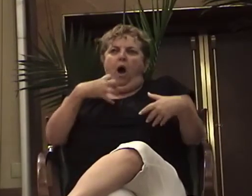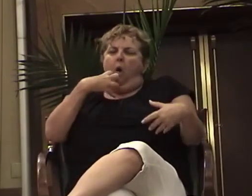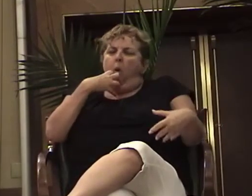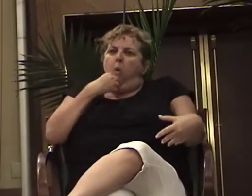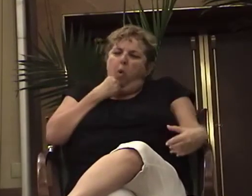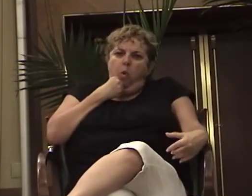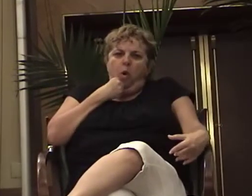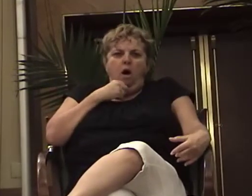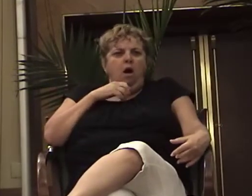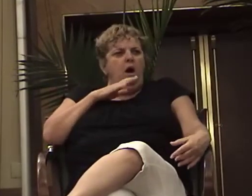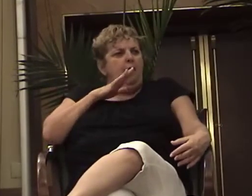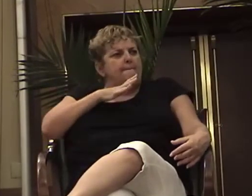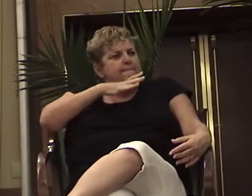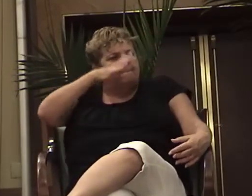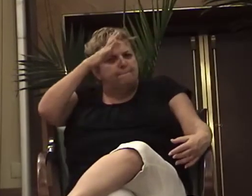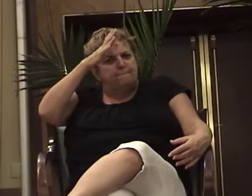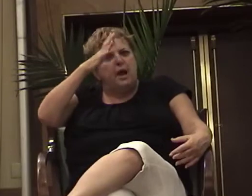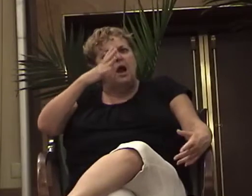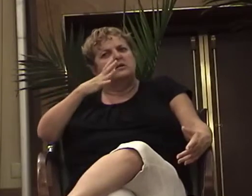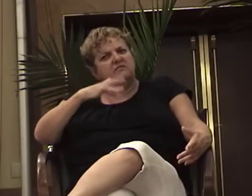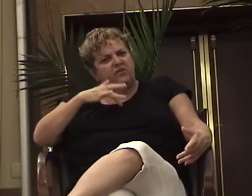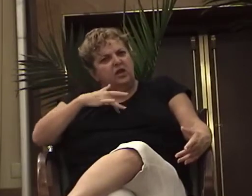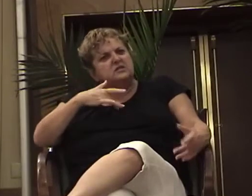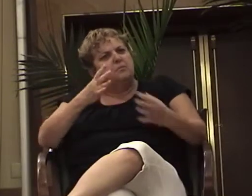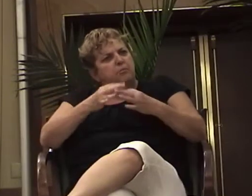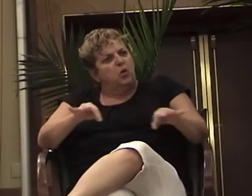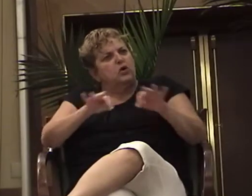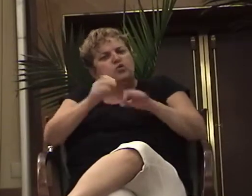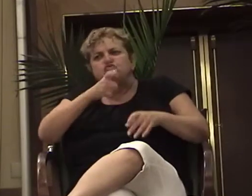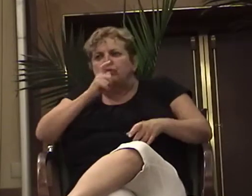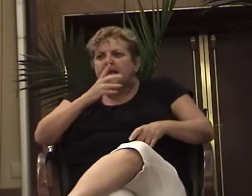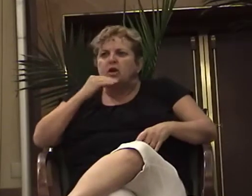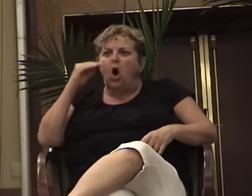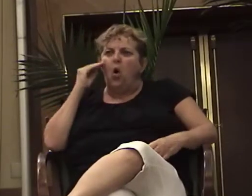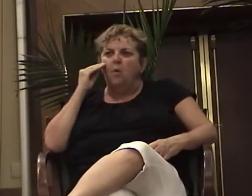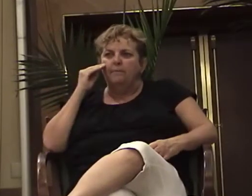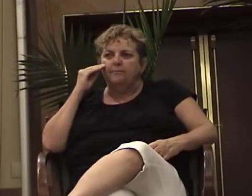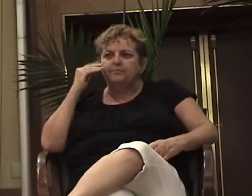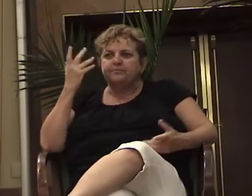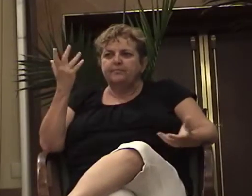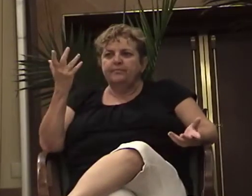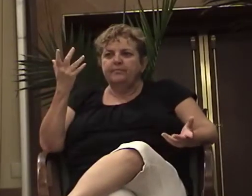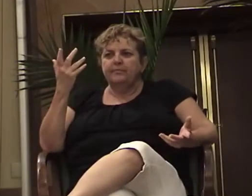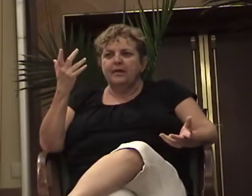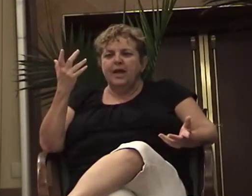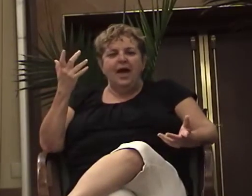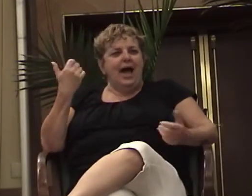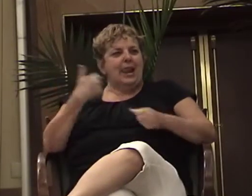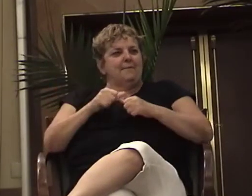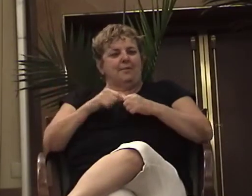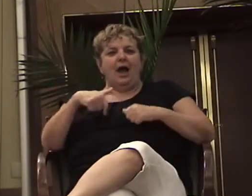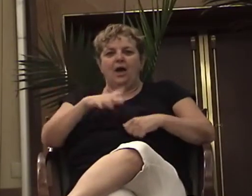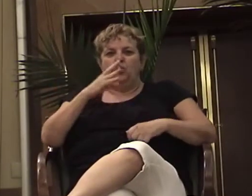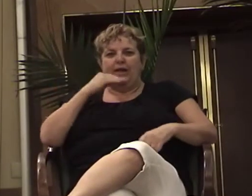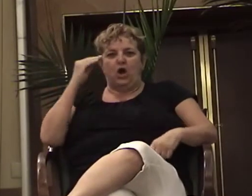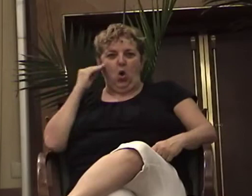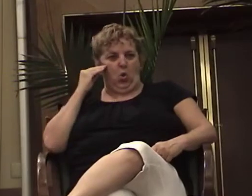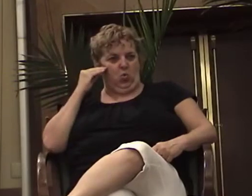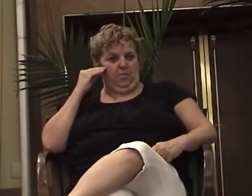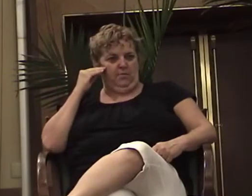were willing to let them drink at home for safety. I remember I went home to my mother and said, "Can I have a beer?" And she goes, "No, sweetheart, not in this lifetime." And